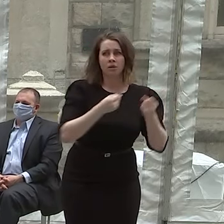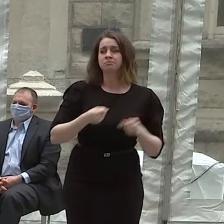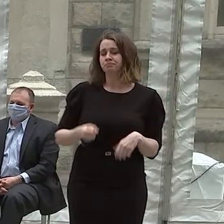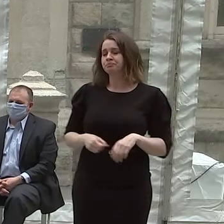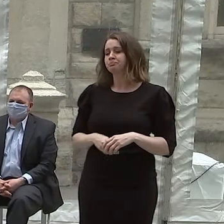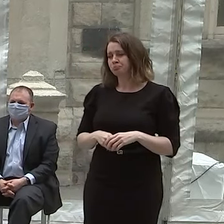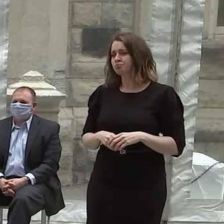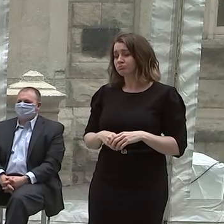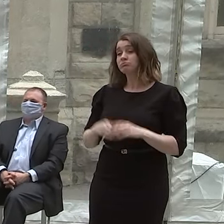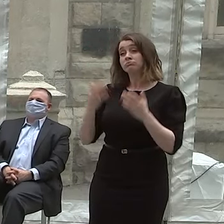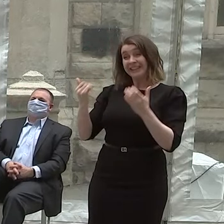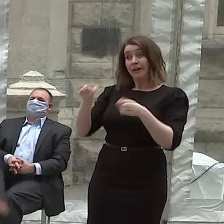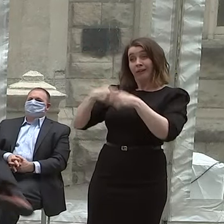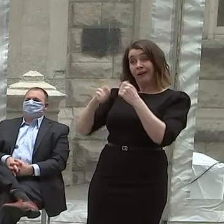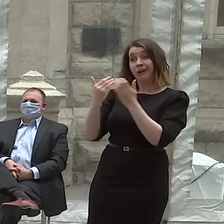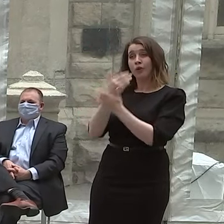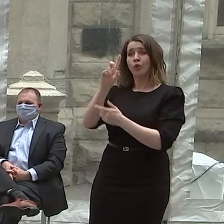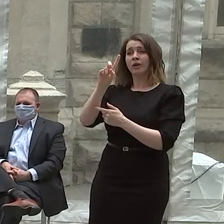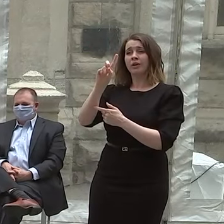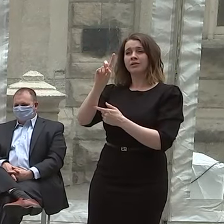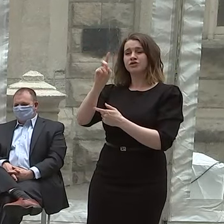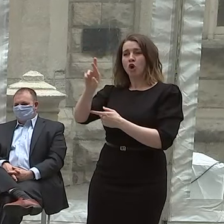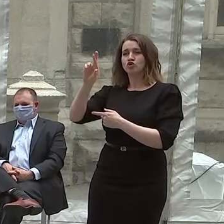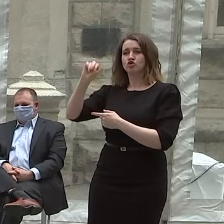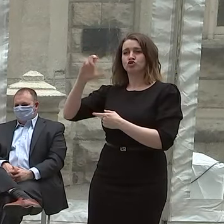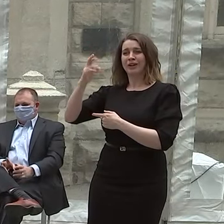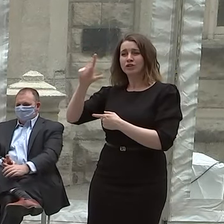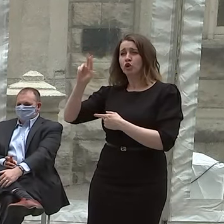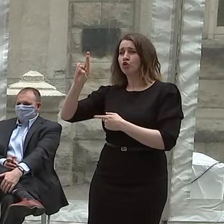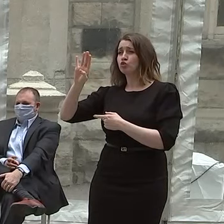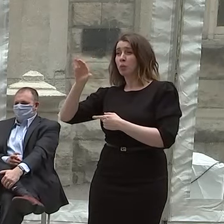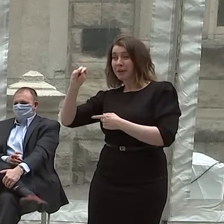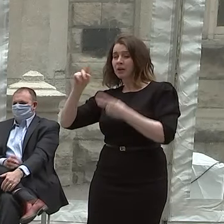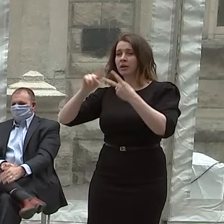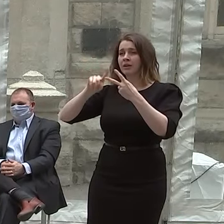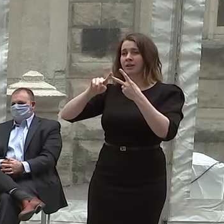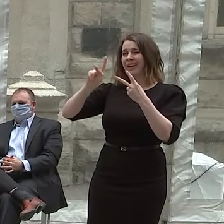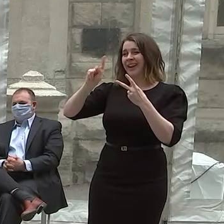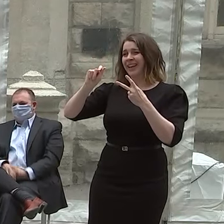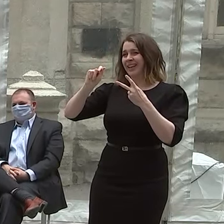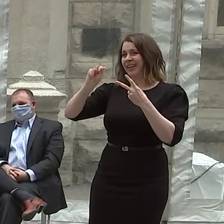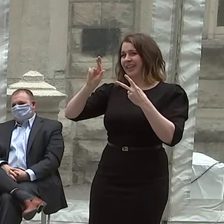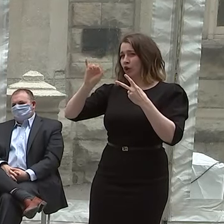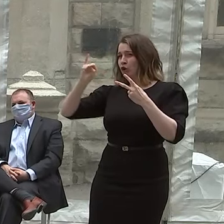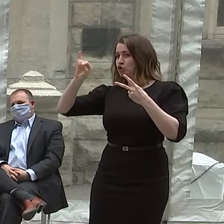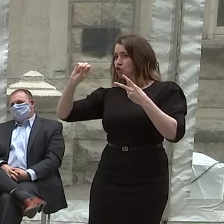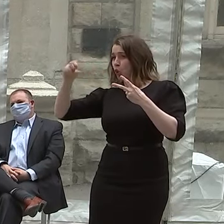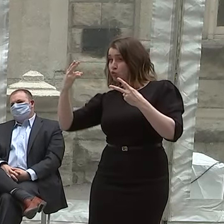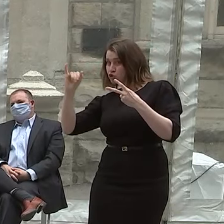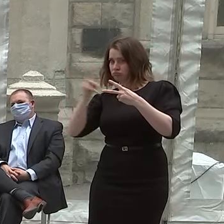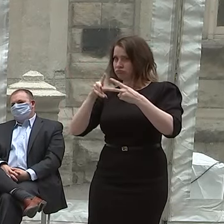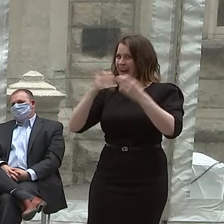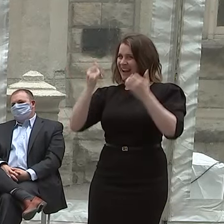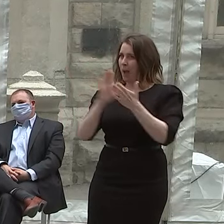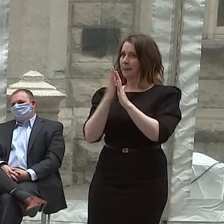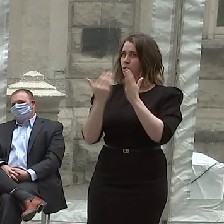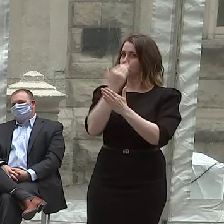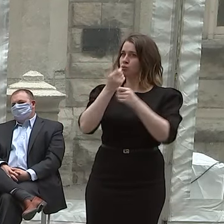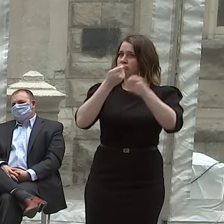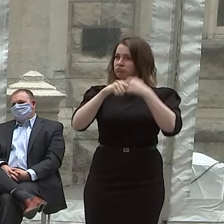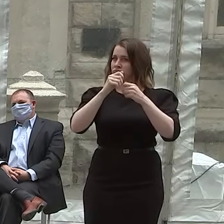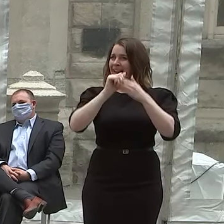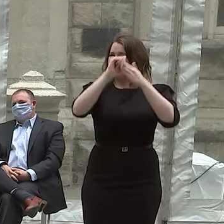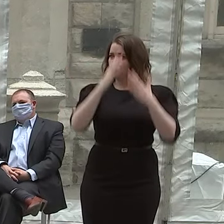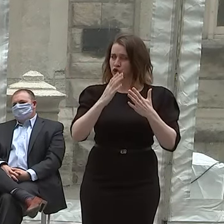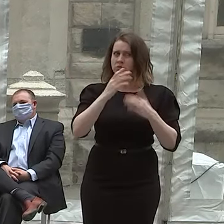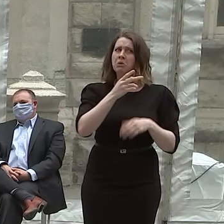I believe that Dr. Rachel Rubin and Dr. Kiran Joshi, who are our co-leaders now of the Department of Public Health,